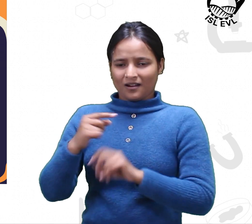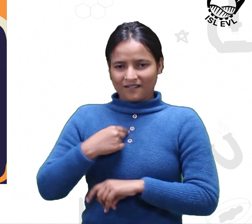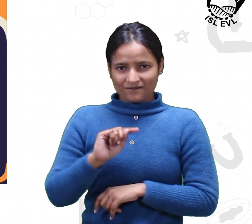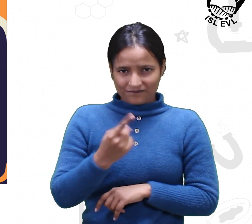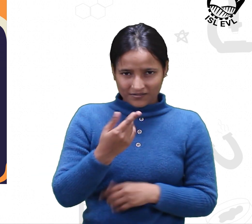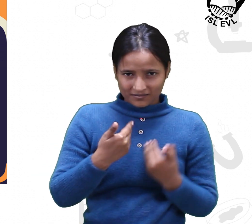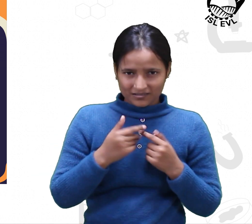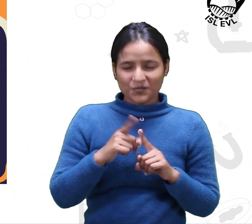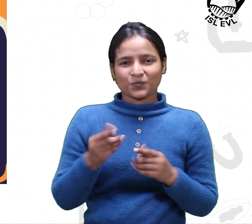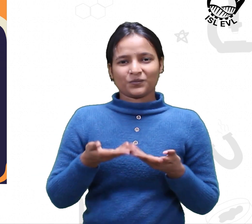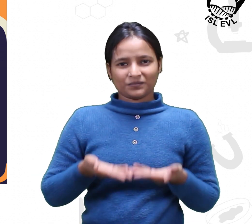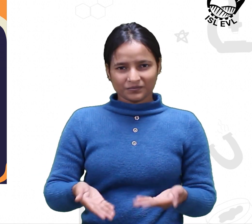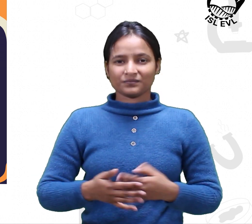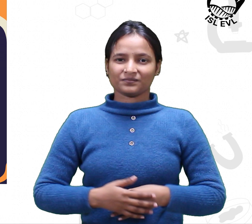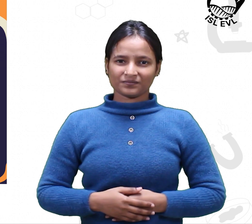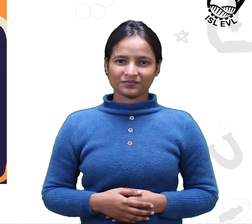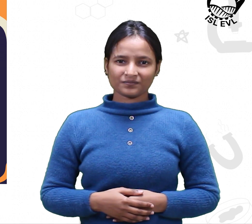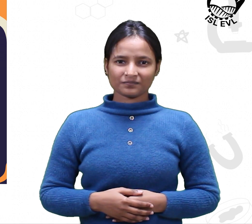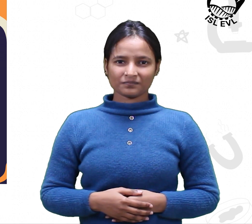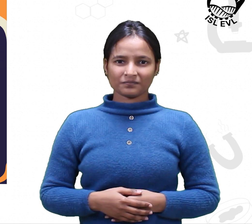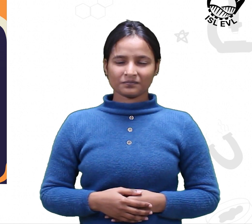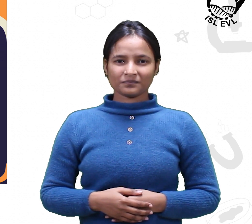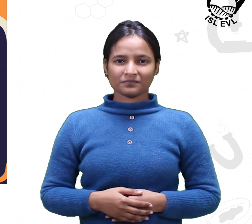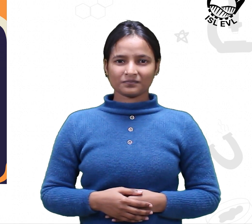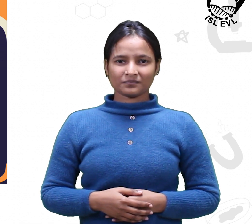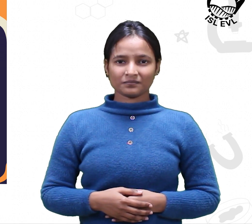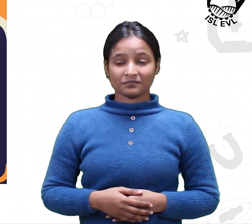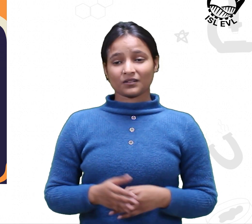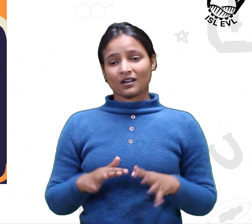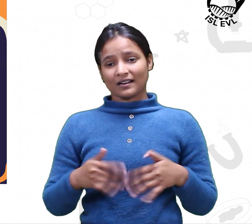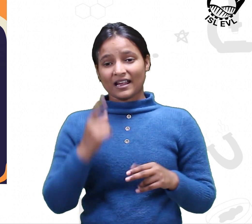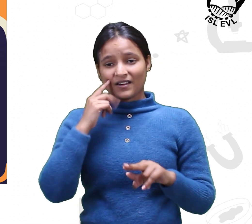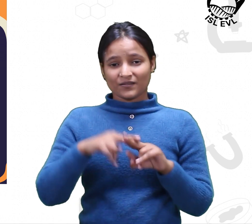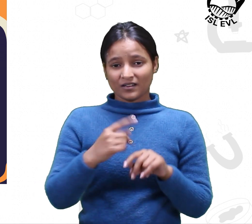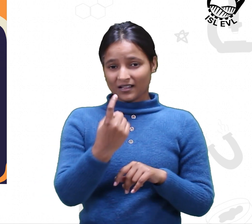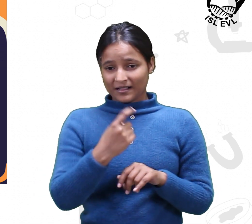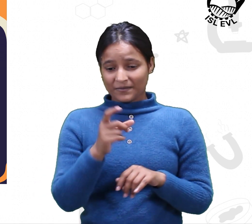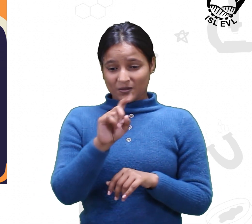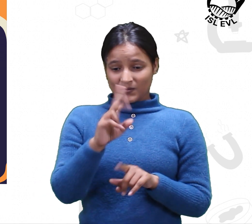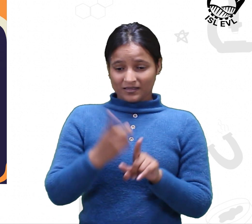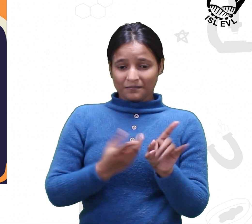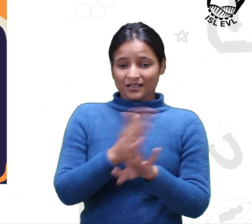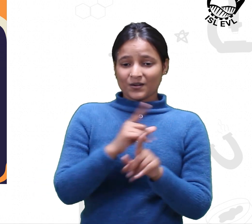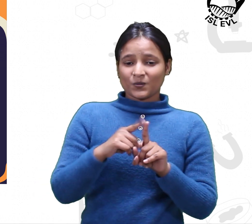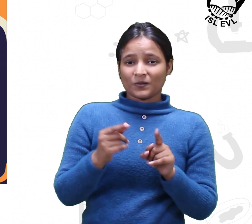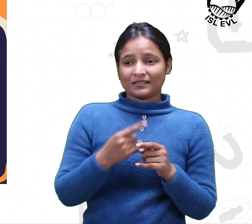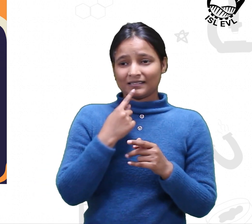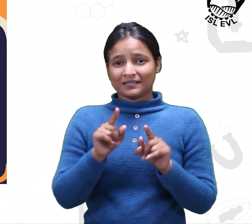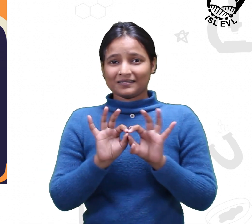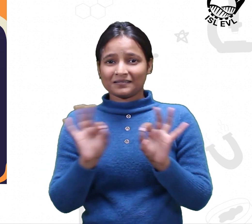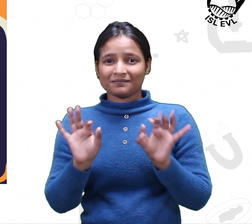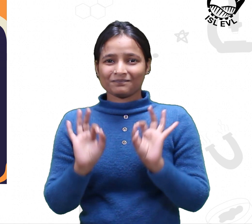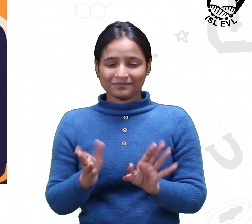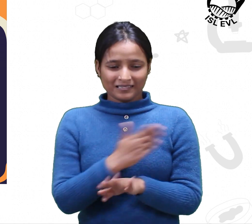of career was never on the cards. It was you get through your 12th and start preparing for some engineering